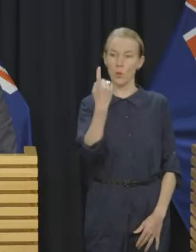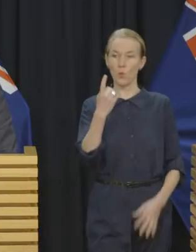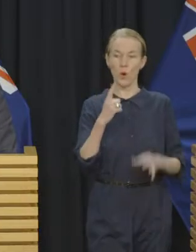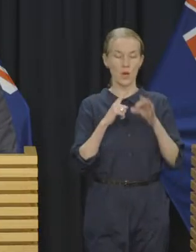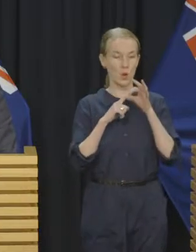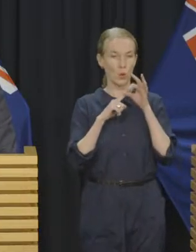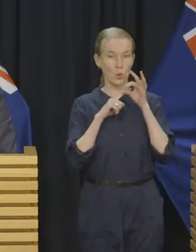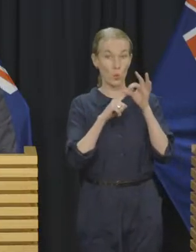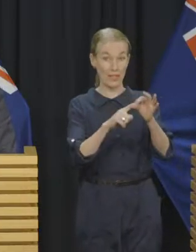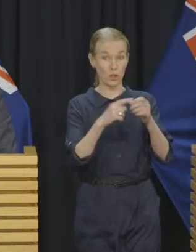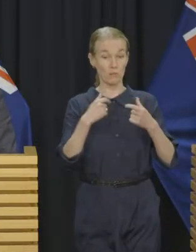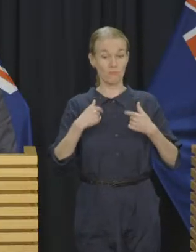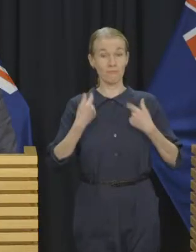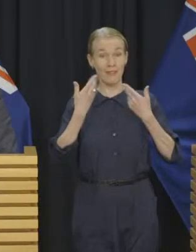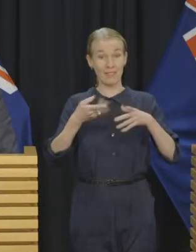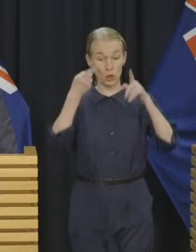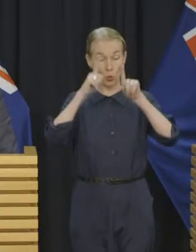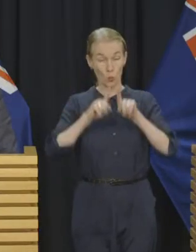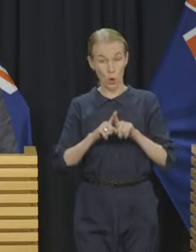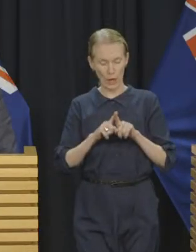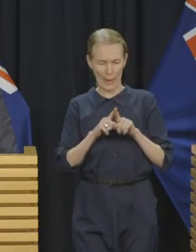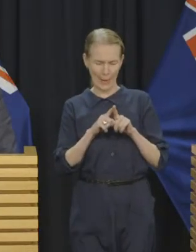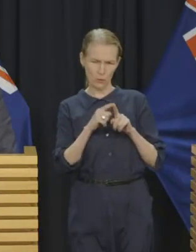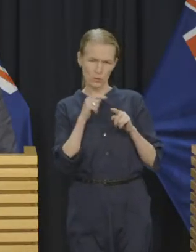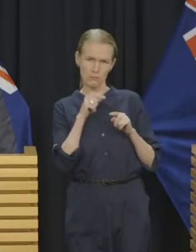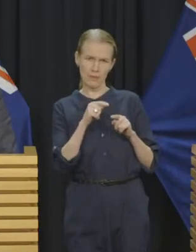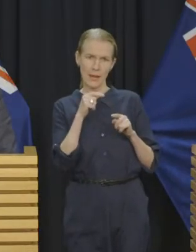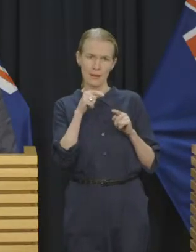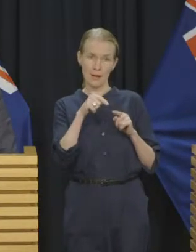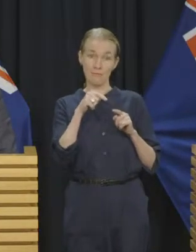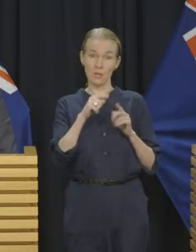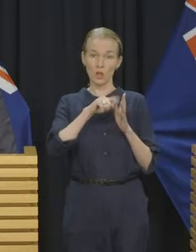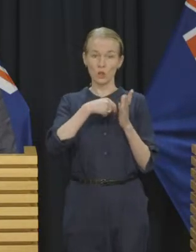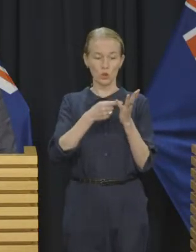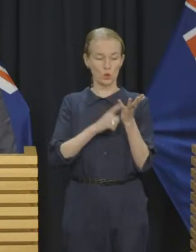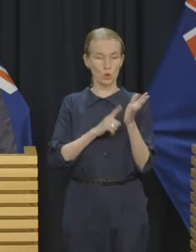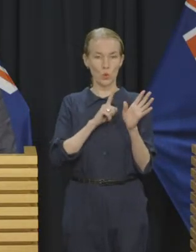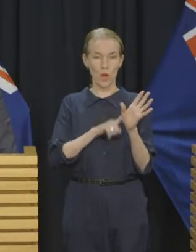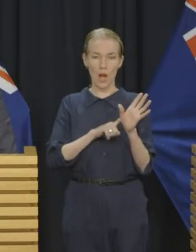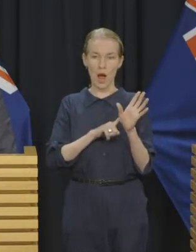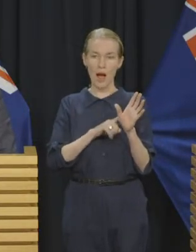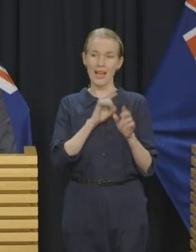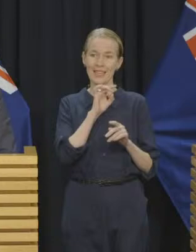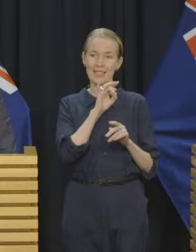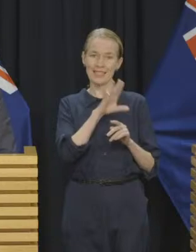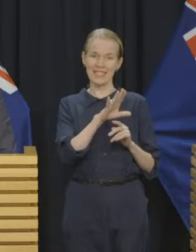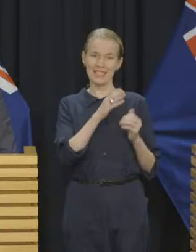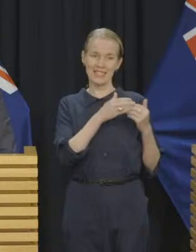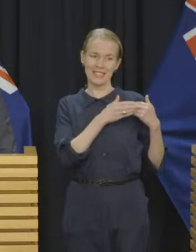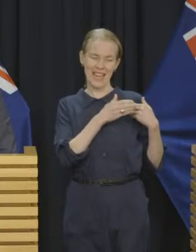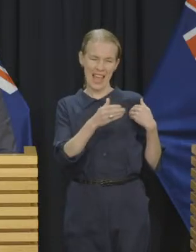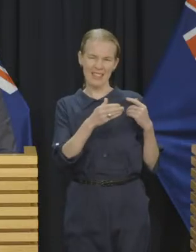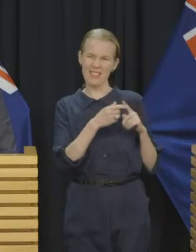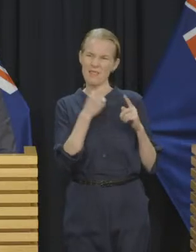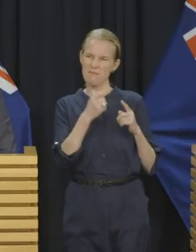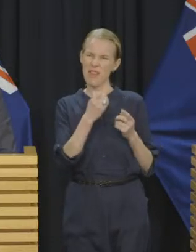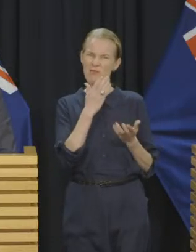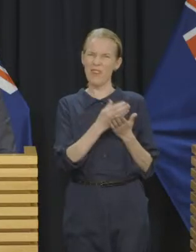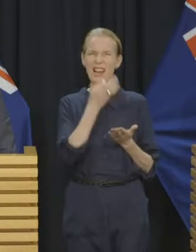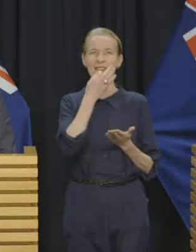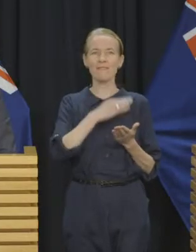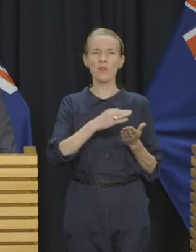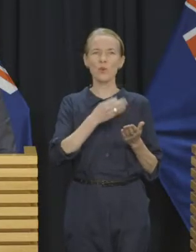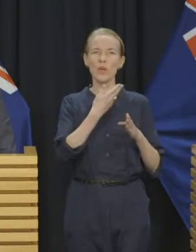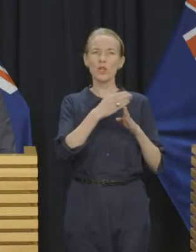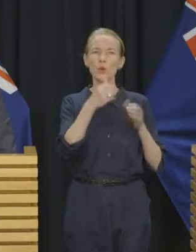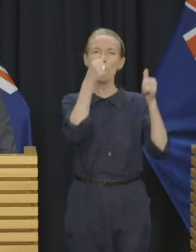since the 10th of this month, only 1,371 new posters have been created, which isn't a lot for